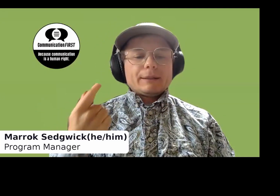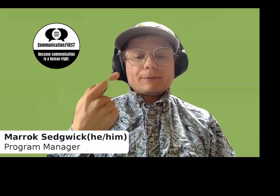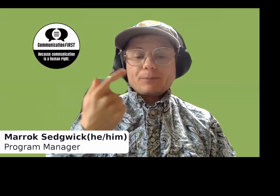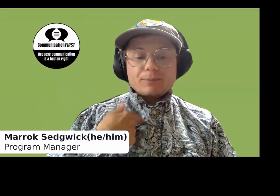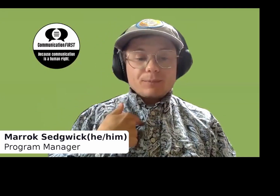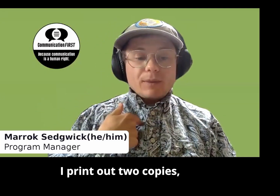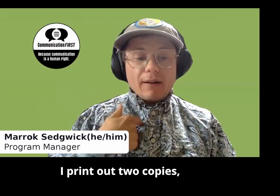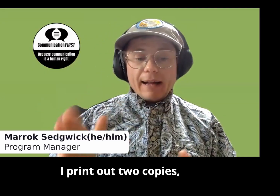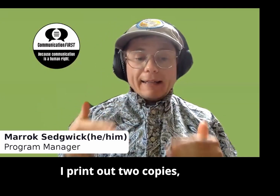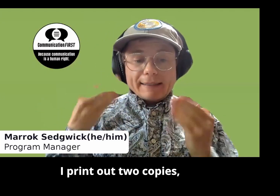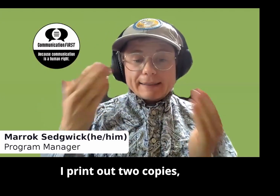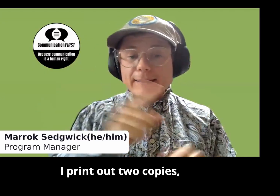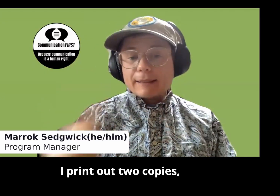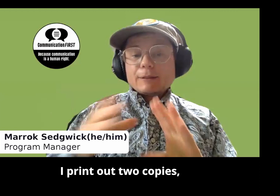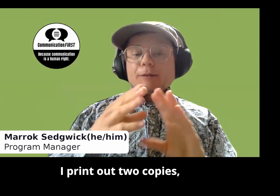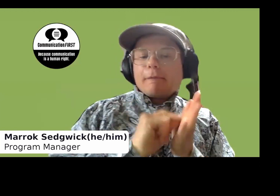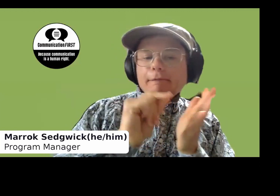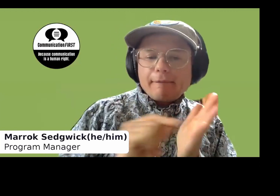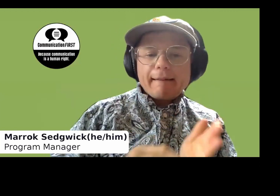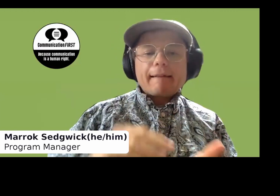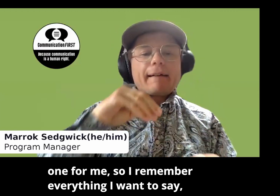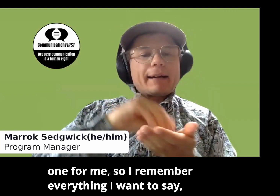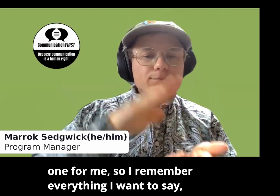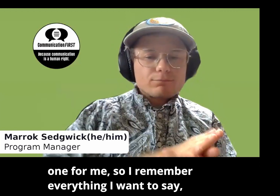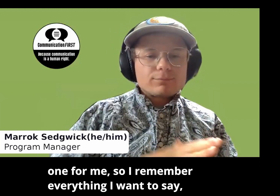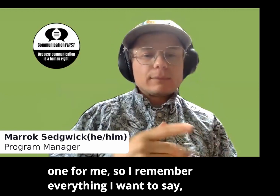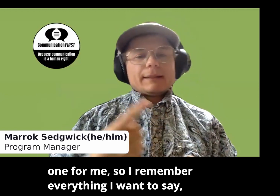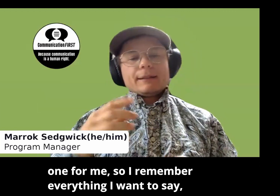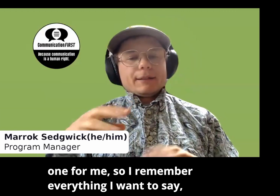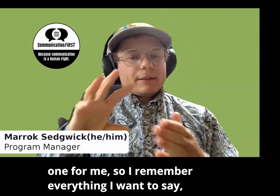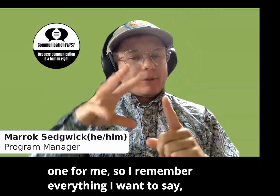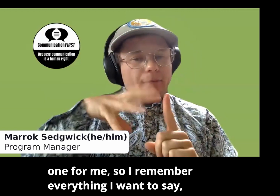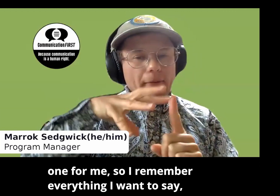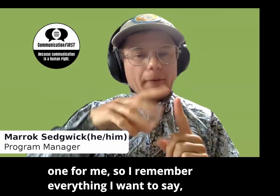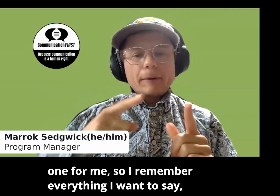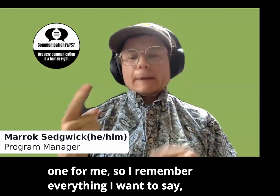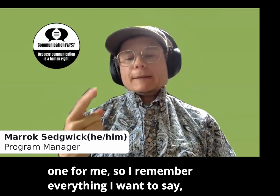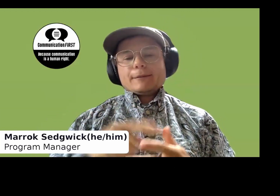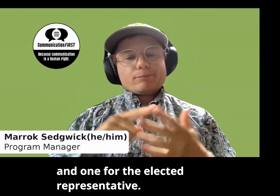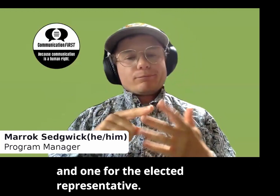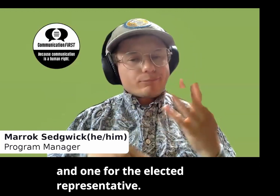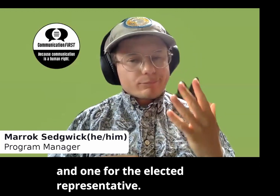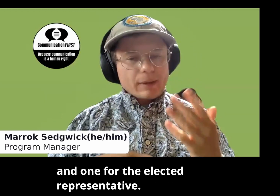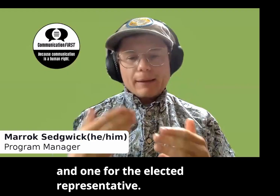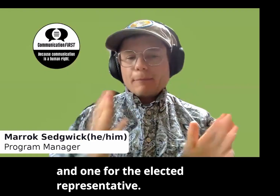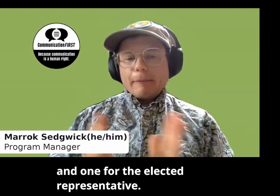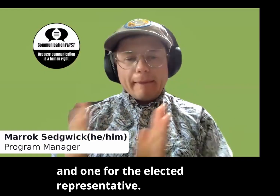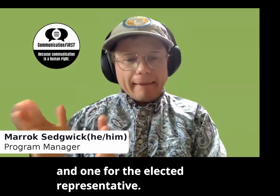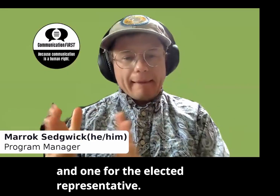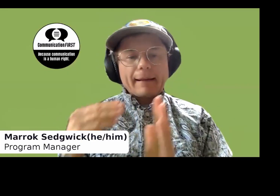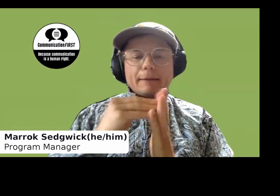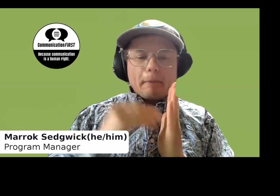points. I print out 2 copies. One for me, so I remember everything I want to say, and one for the